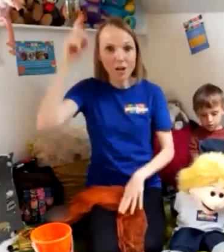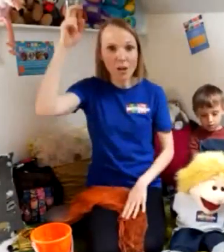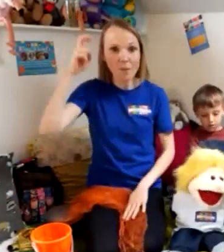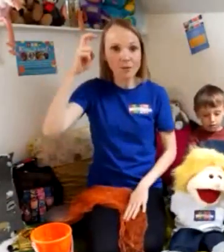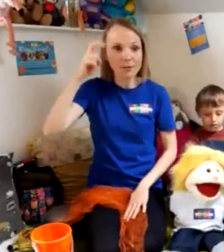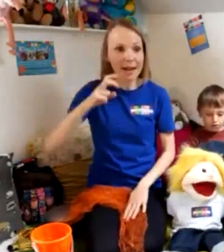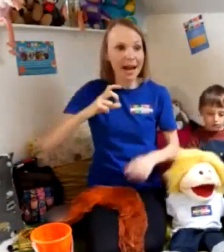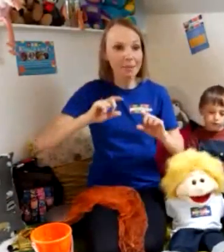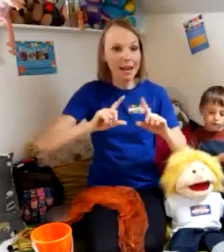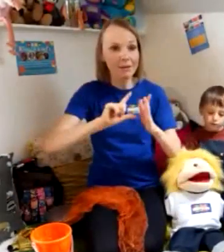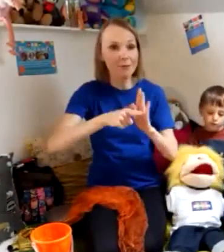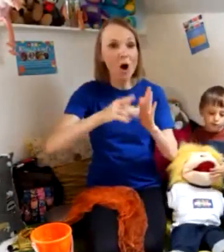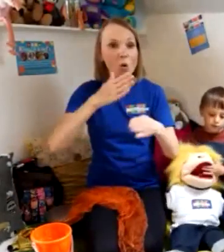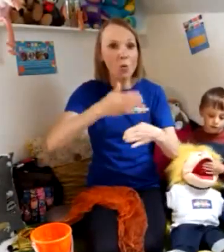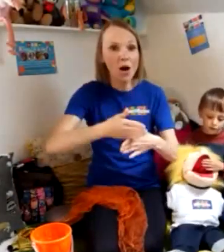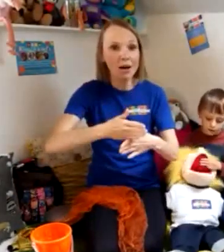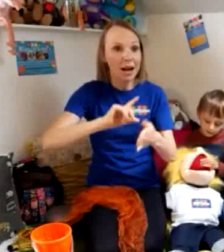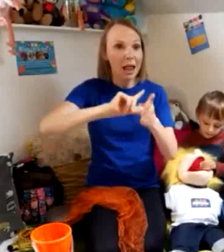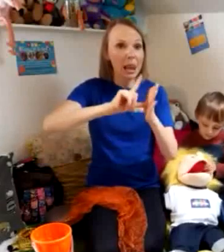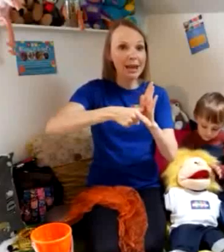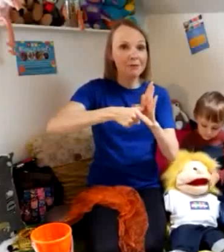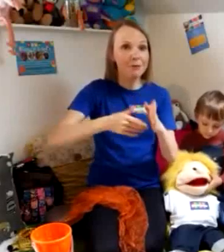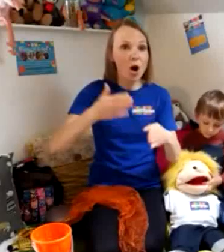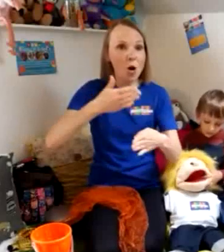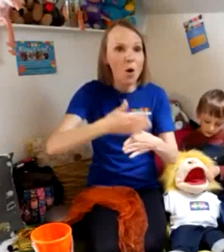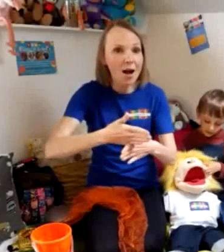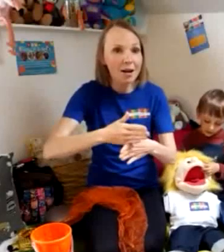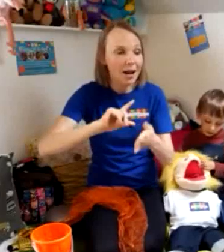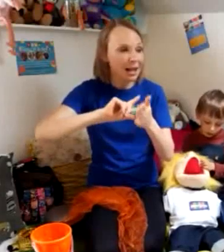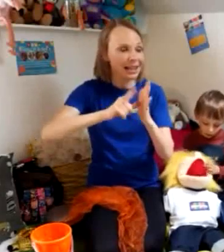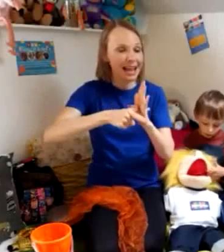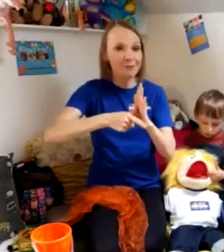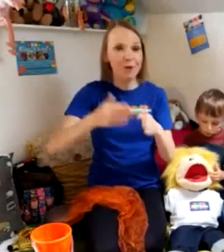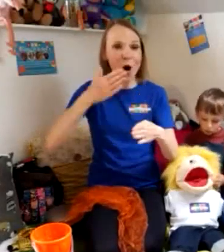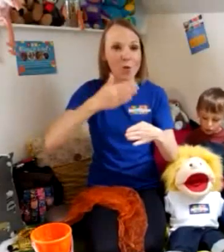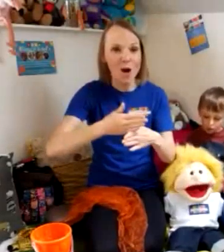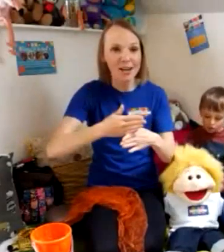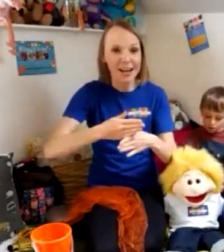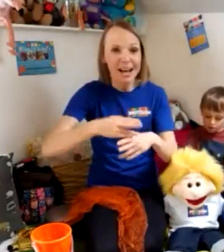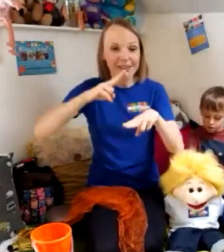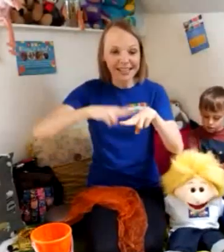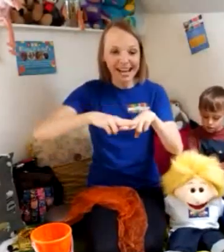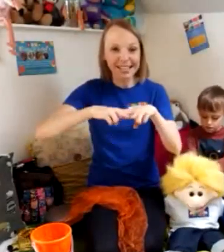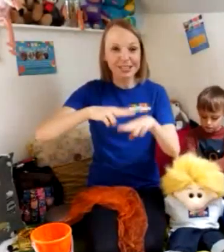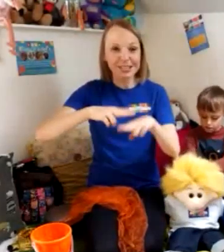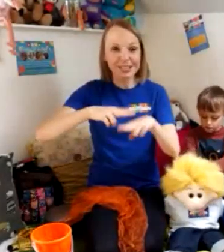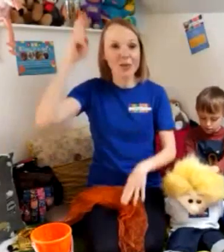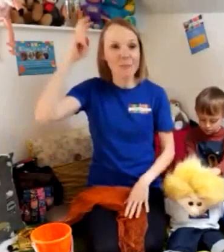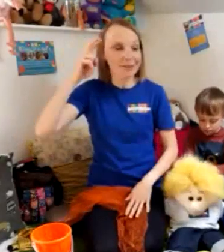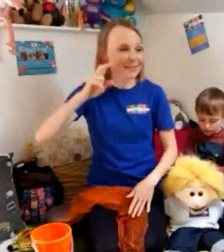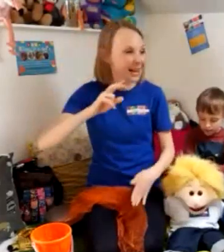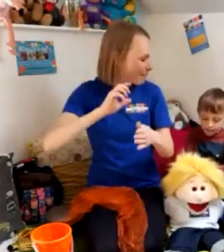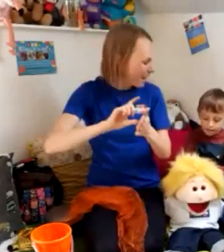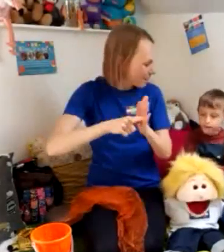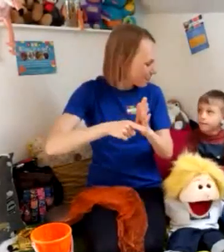the bus say, I'm late for work, late for work, late for work. The daddies on the bus say, I'm late for